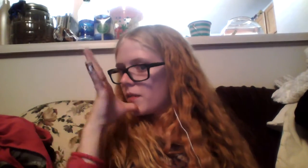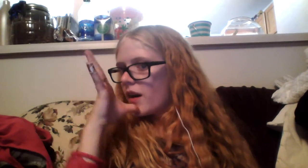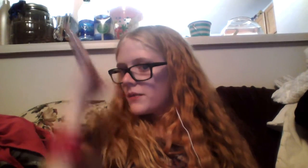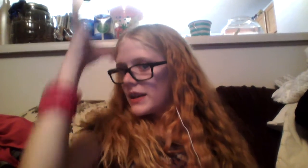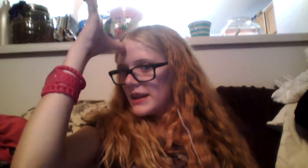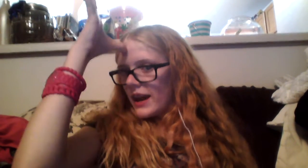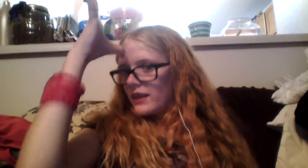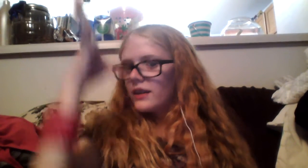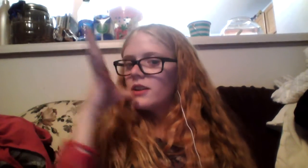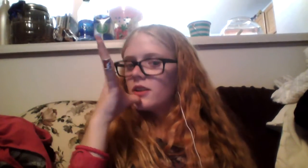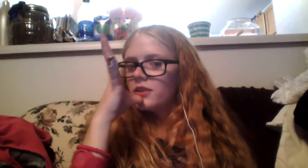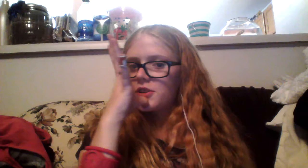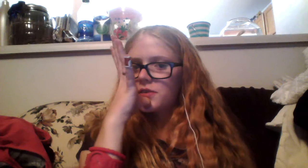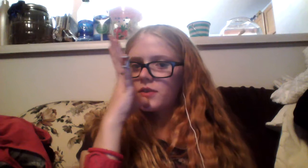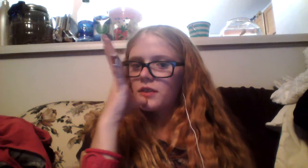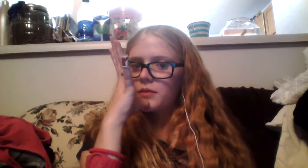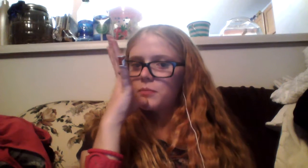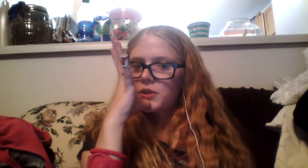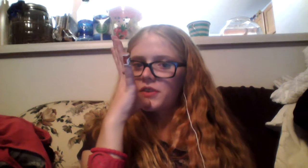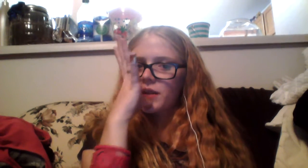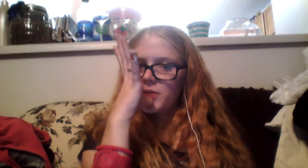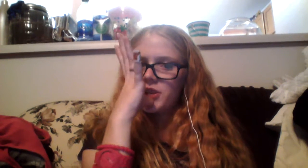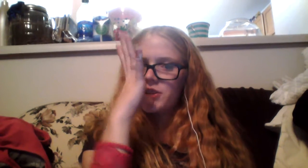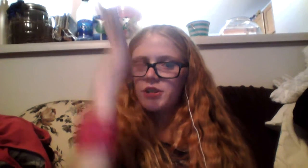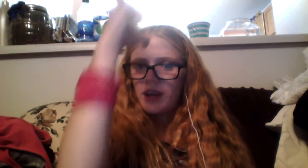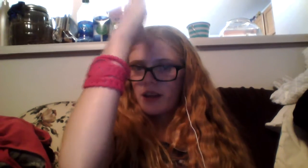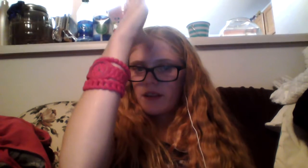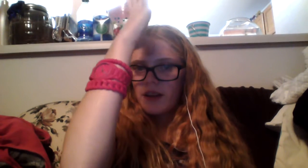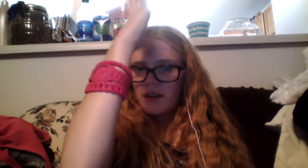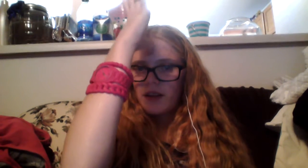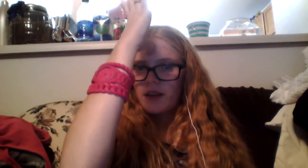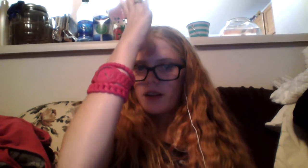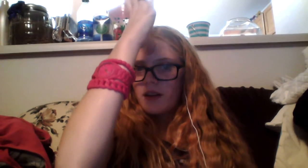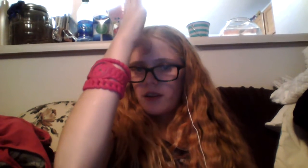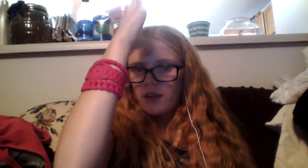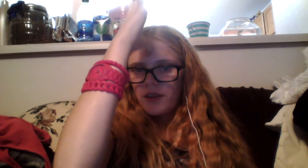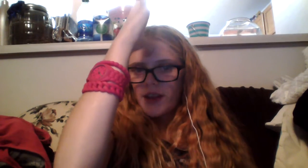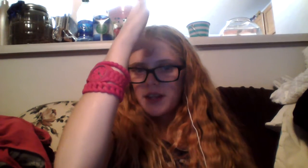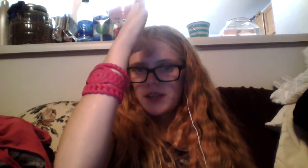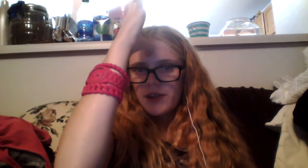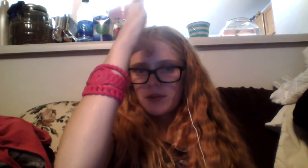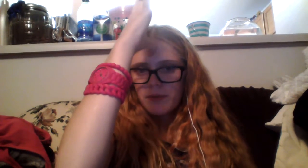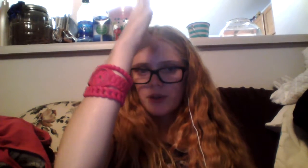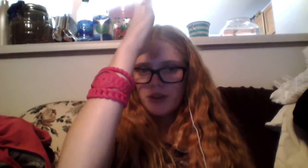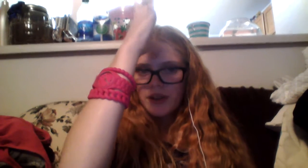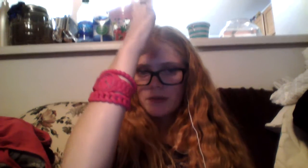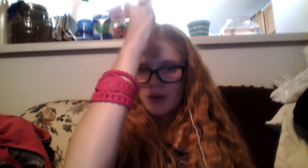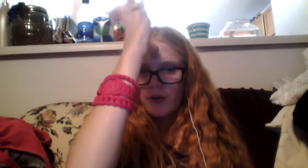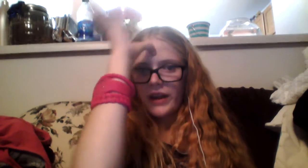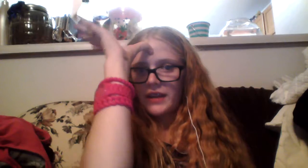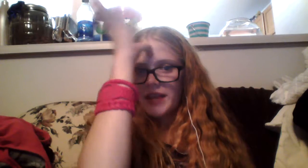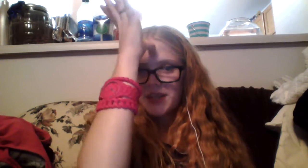Mom and dad. Just put your thumb to your chin, and then this, you just put your thumb to your forehead. That's